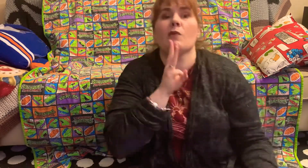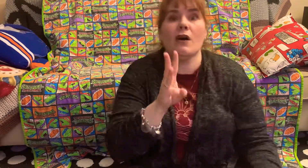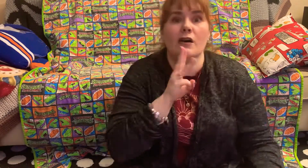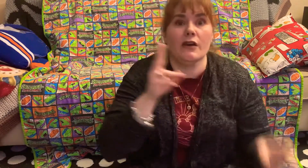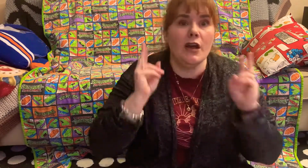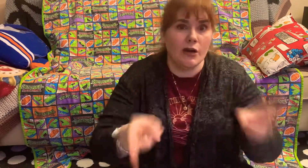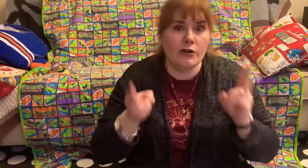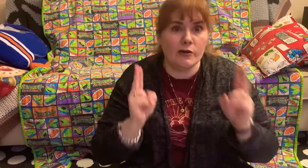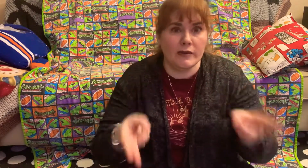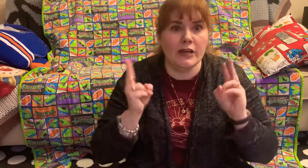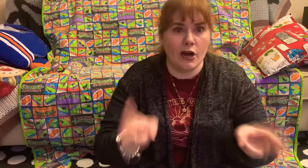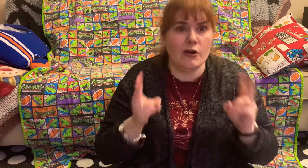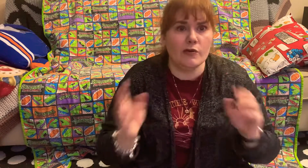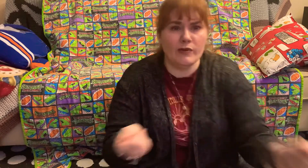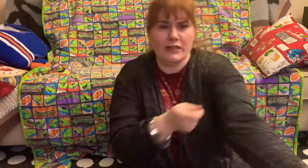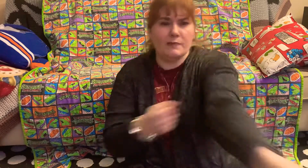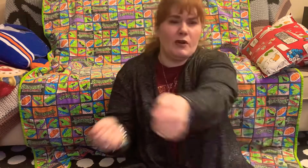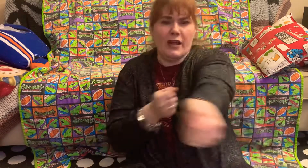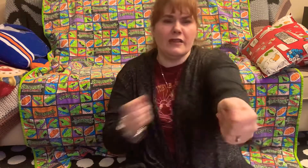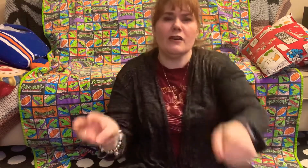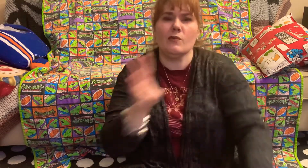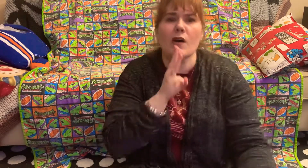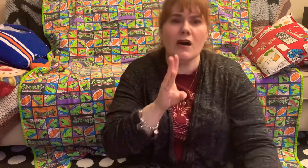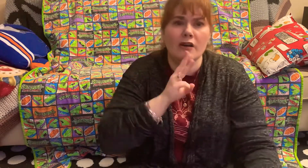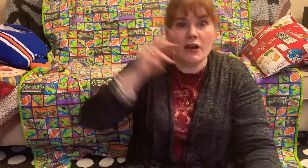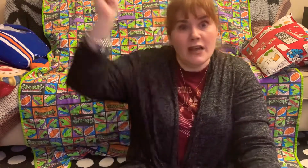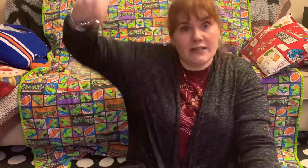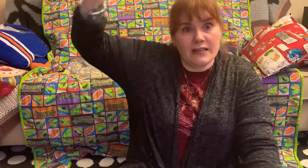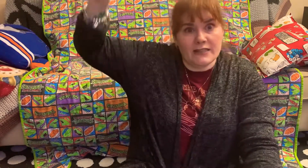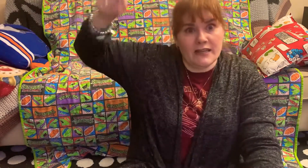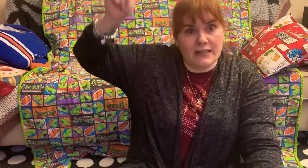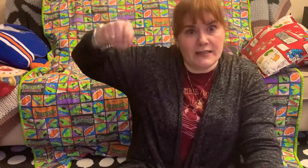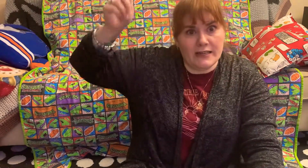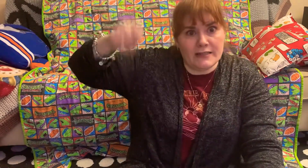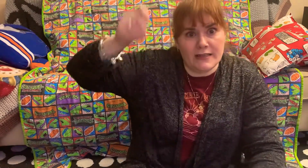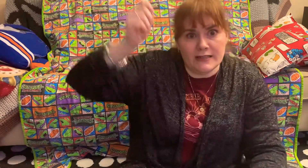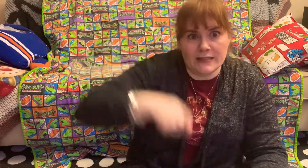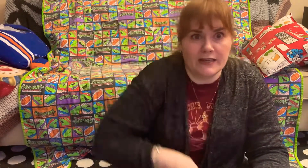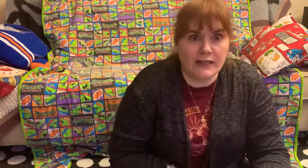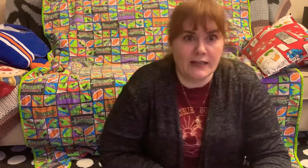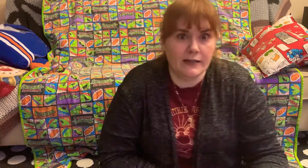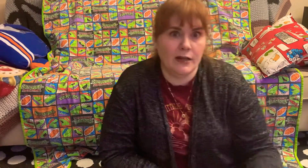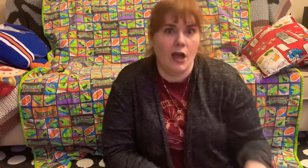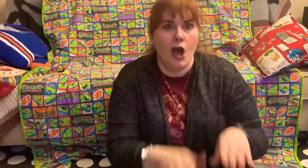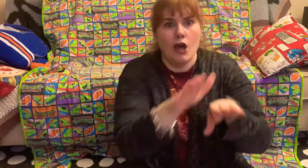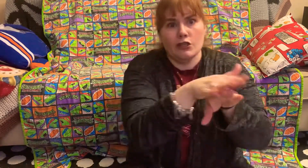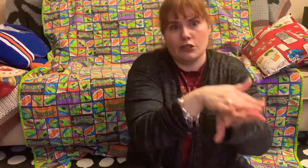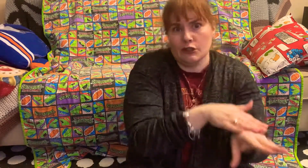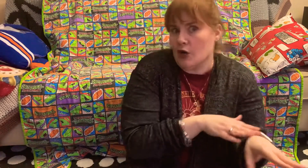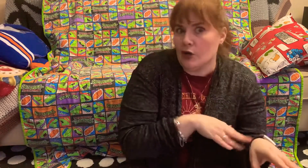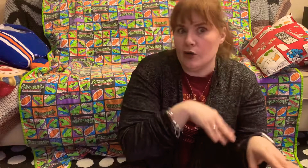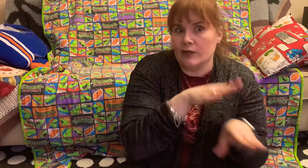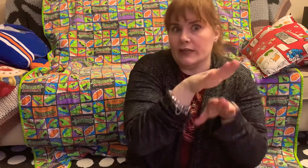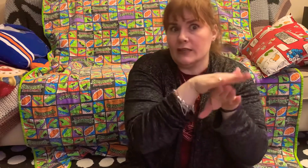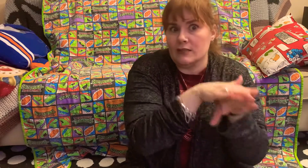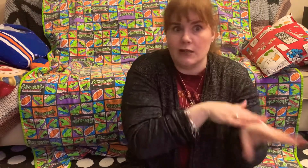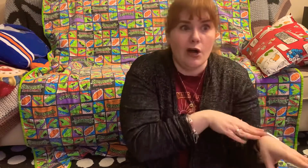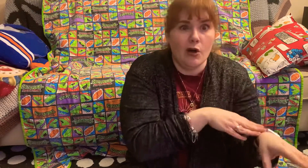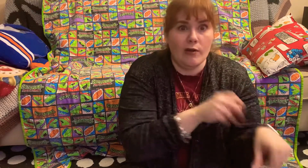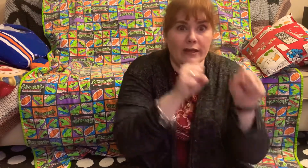water. Hurry, hurry, spray the water. Ding, ding, ding, ding, ding. Slowly, slowly, go